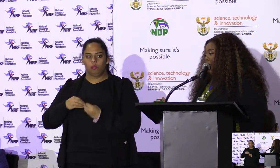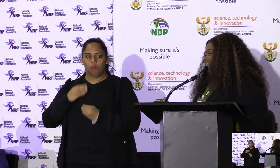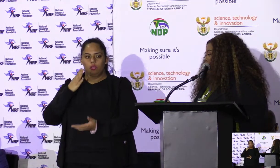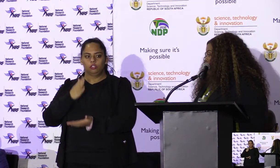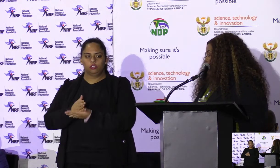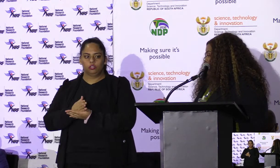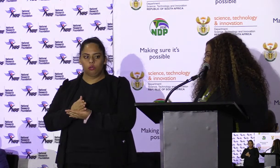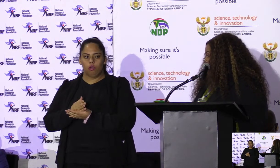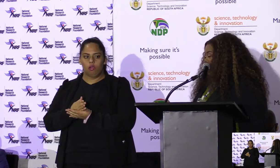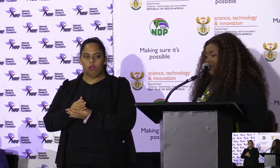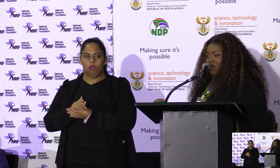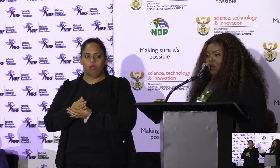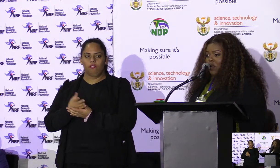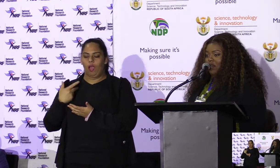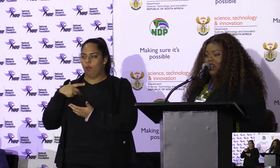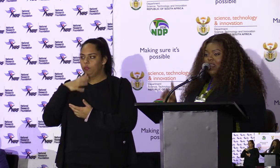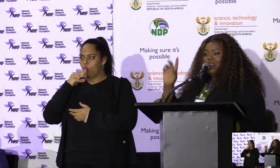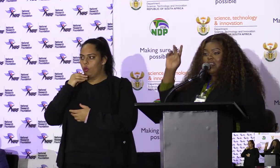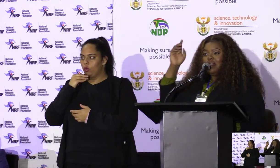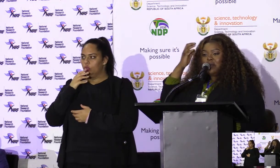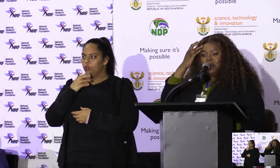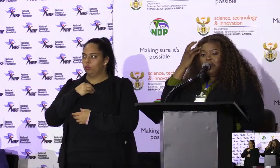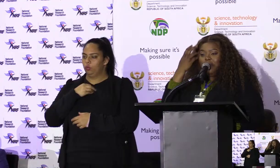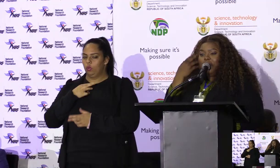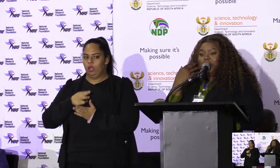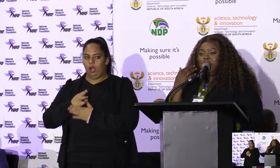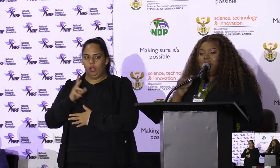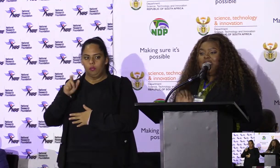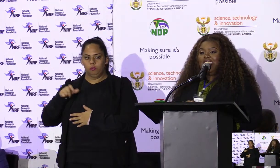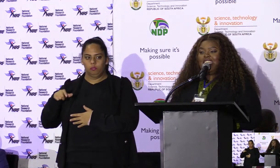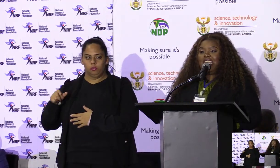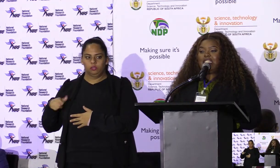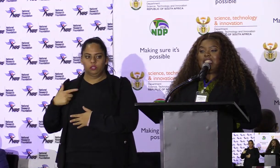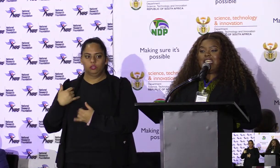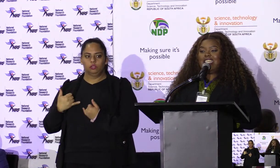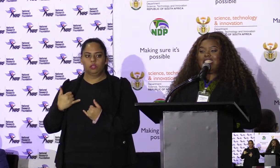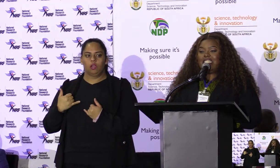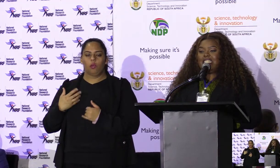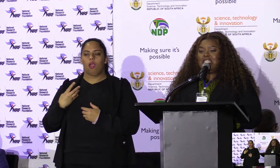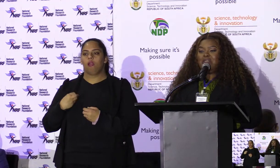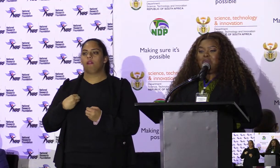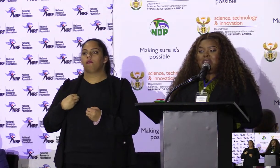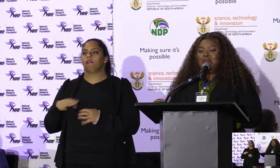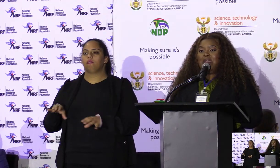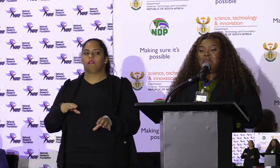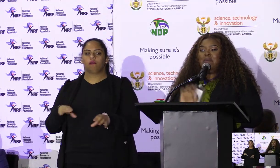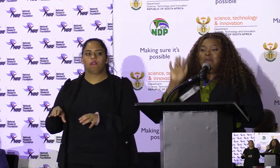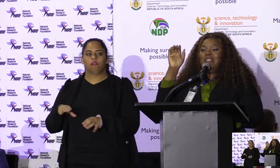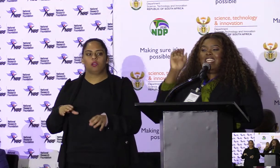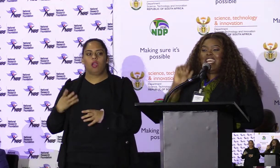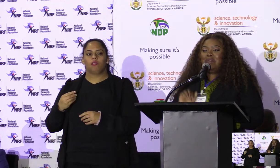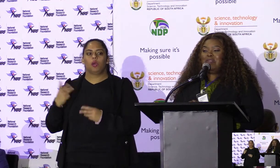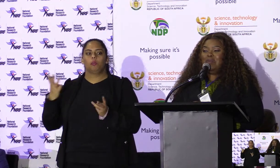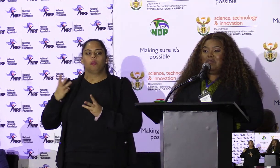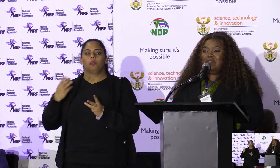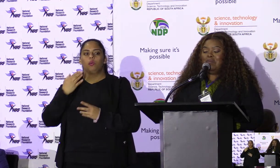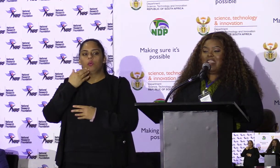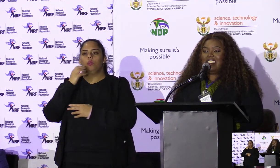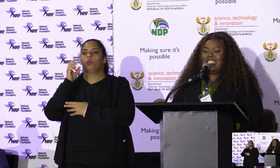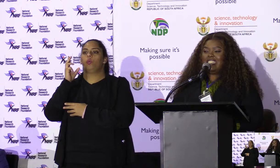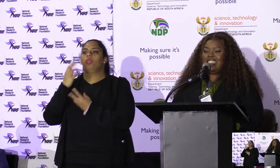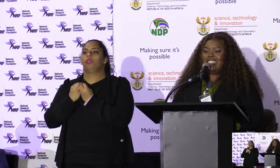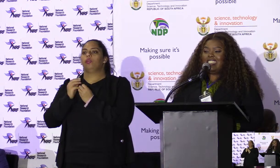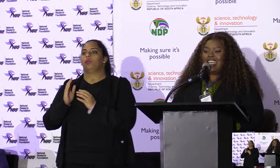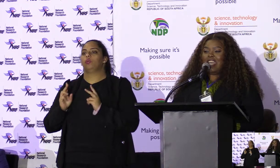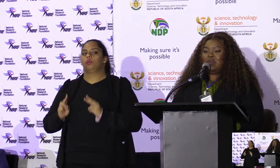Minister, that I'm talking to the right people. So we're going to do a little exercise with my people there with